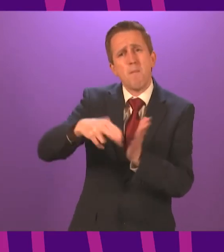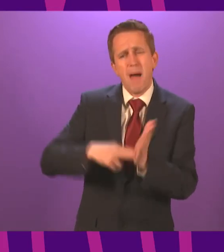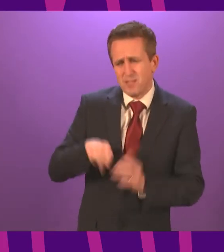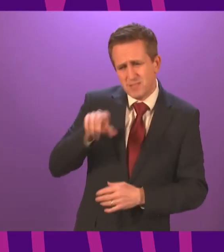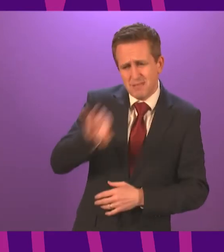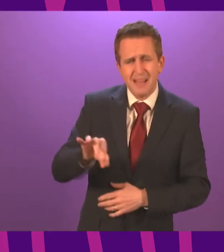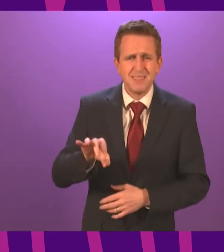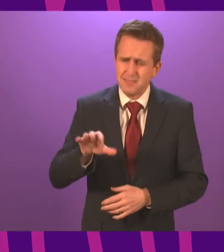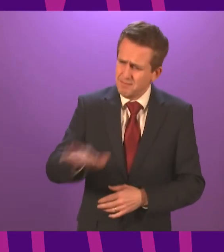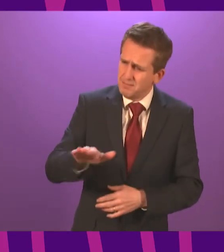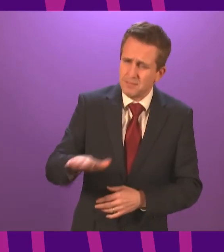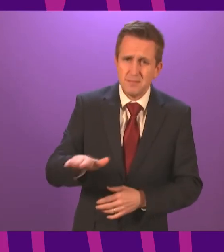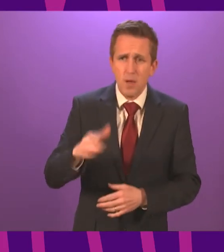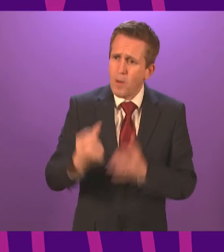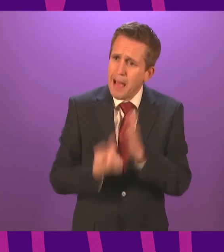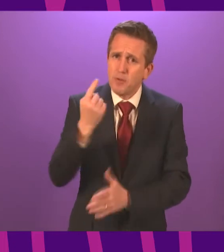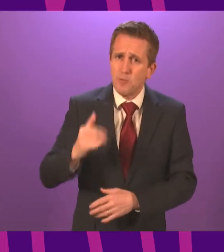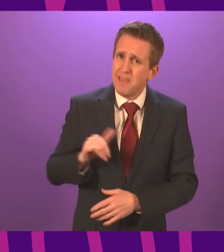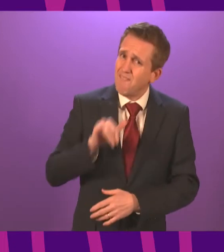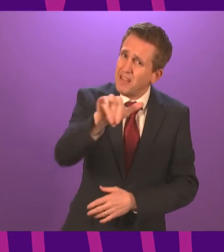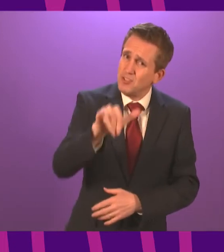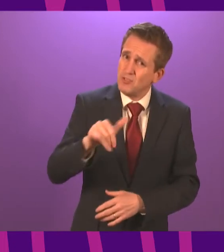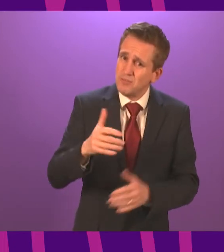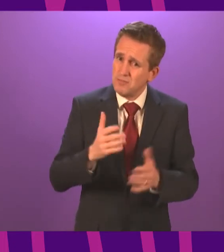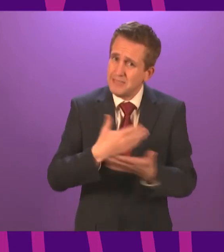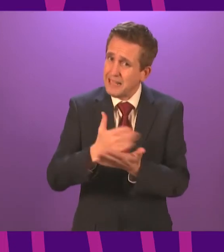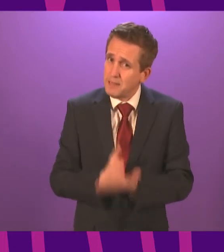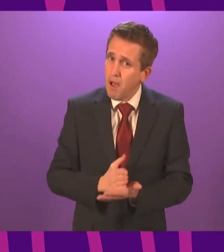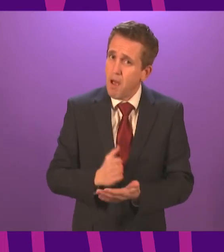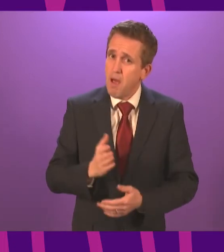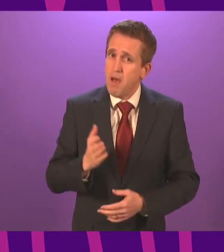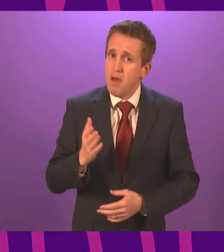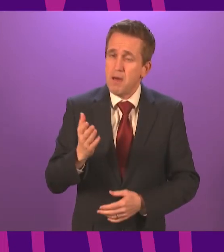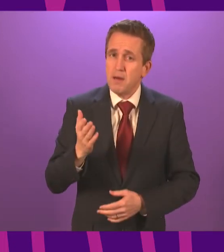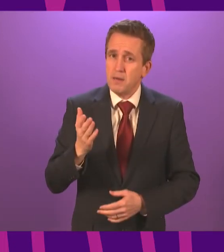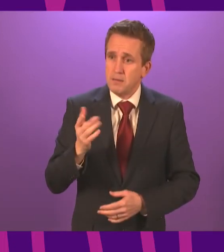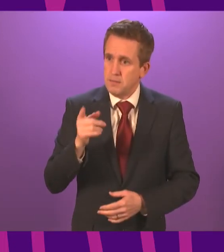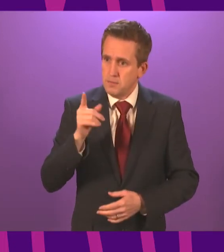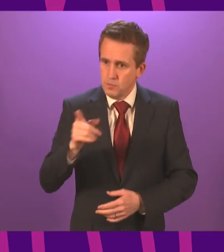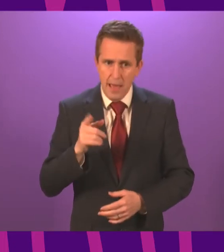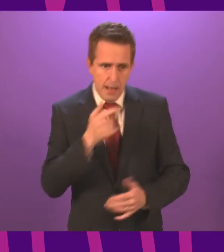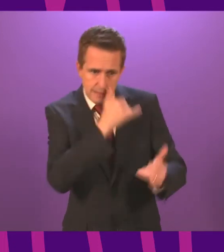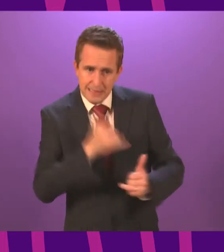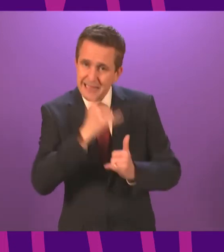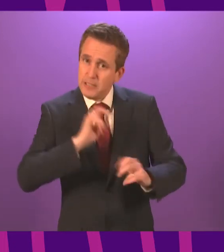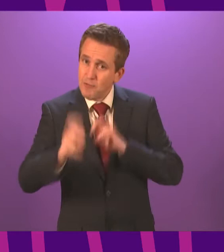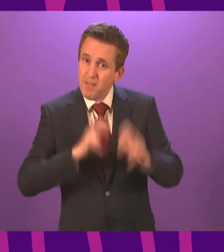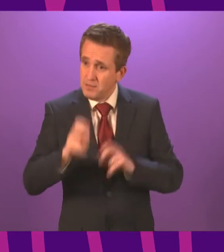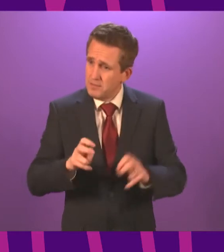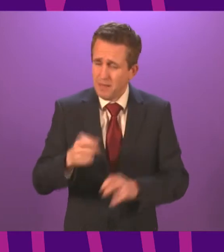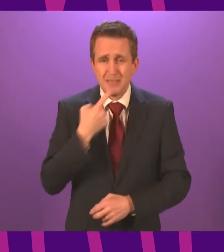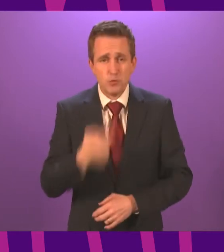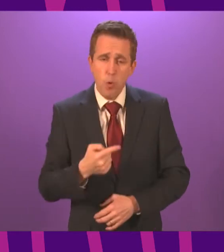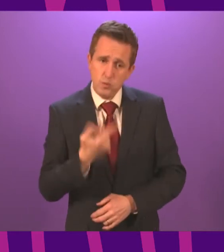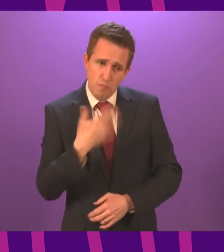much progress with the aviation sector in allowing them to test travellers. I'm told that you've been stringing them along